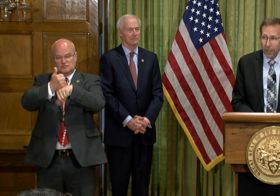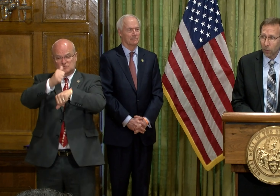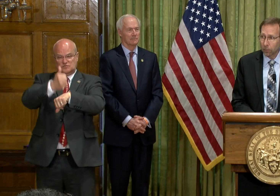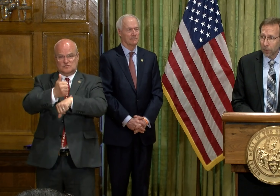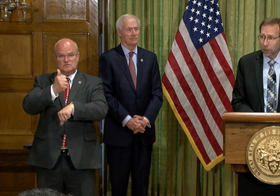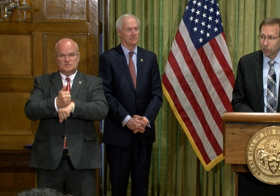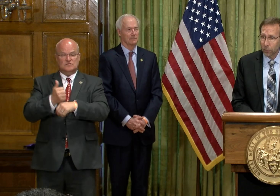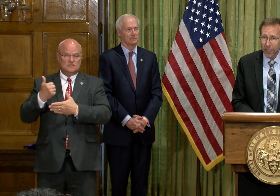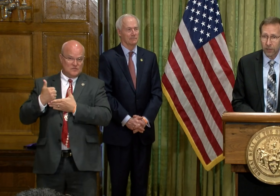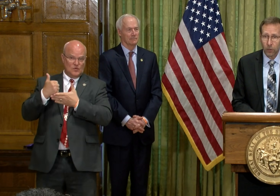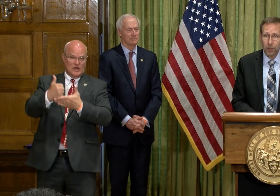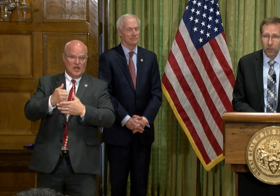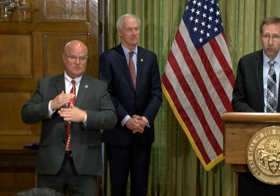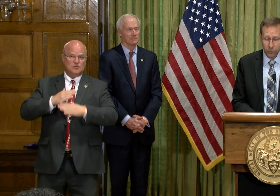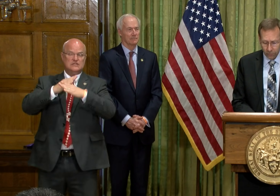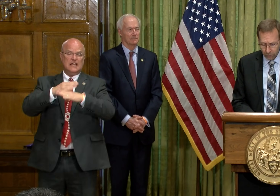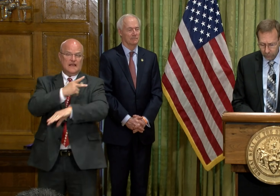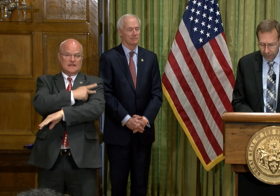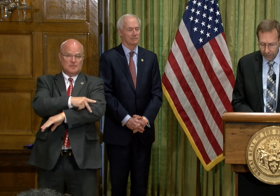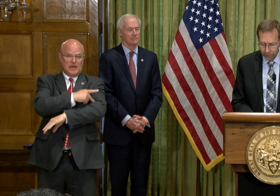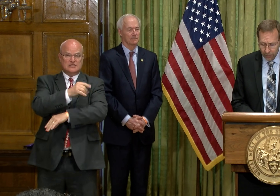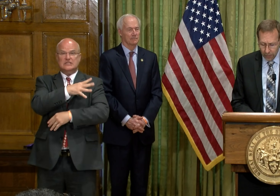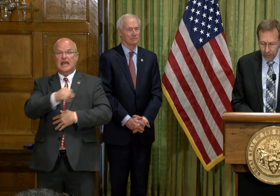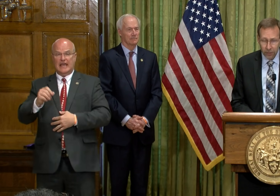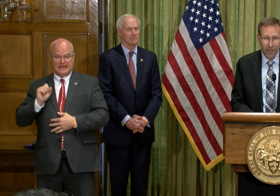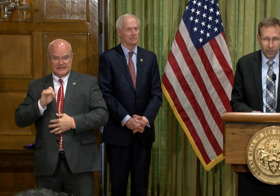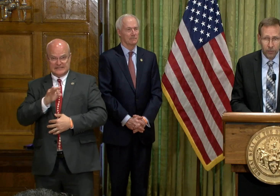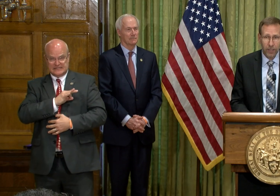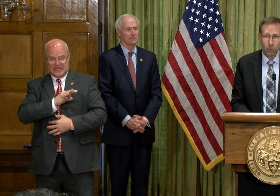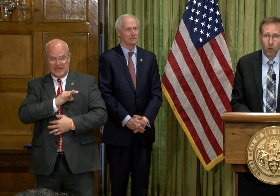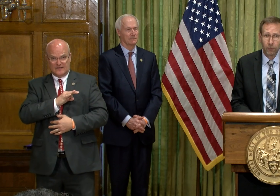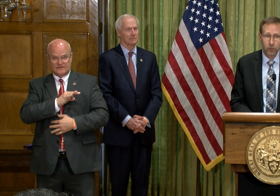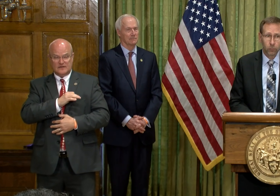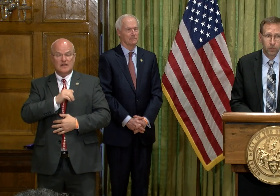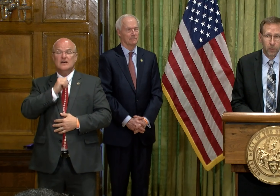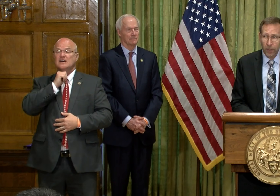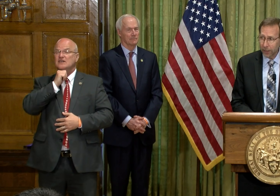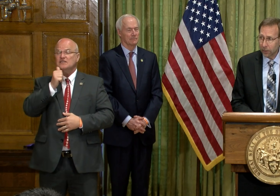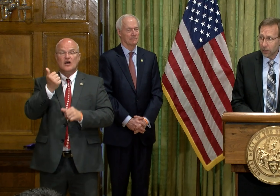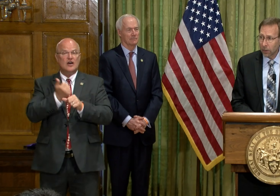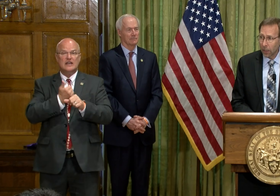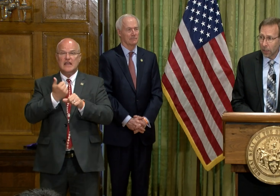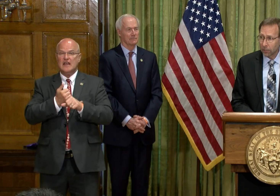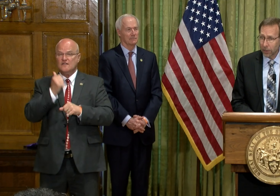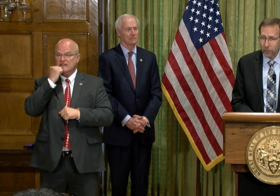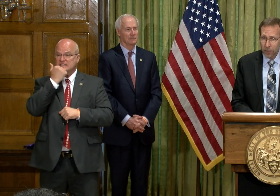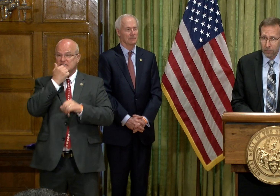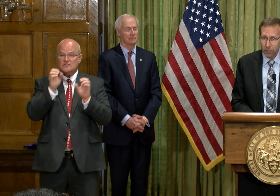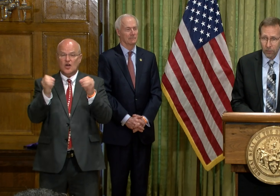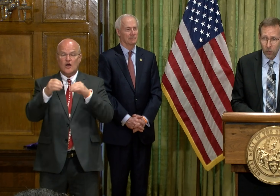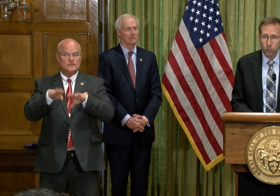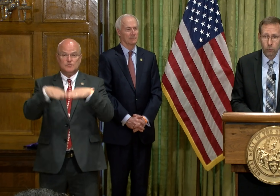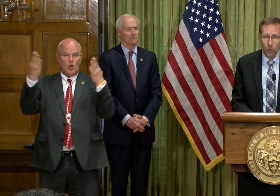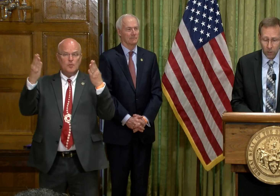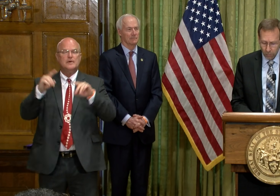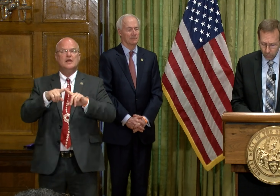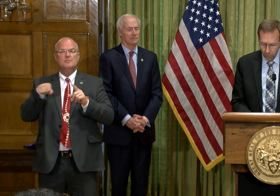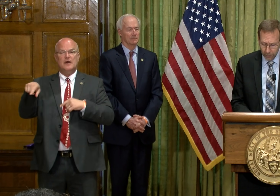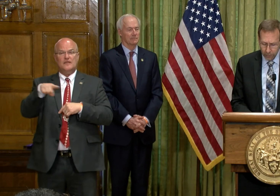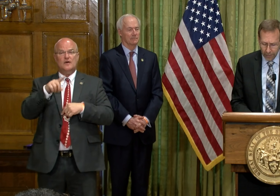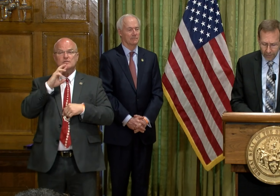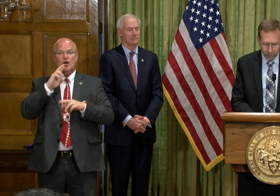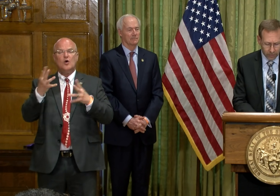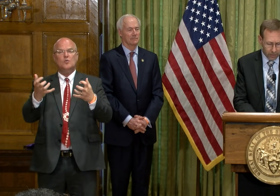would help protect their patients and their staff. Not every dental office will be ready, but those who